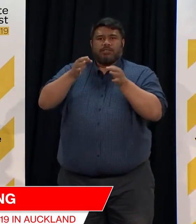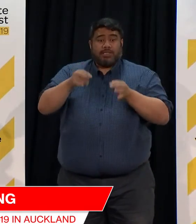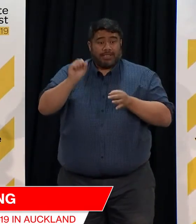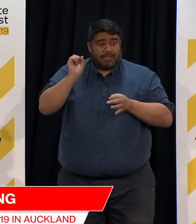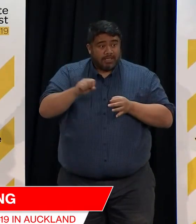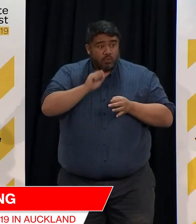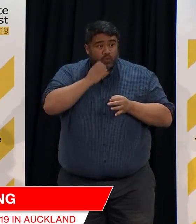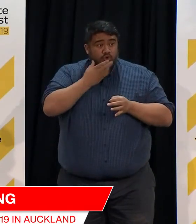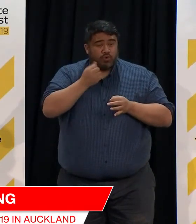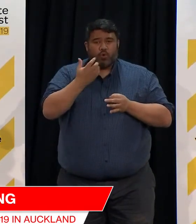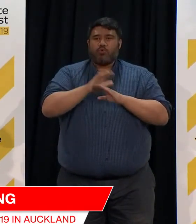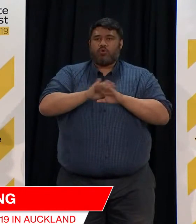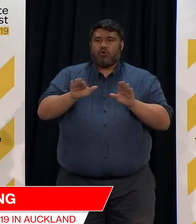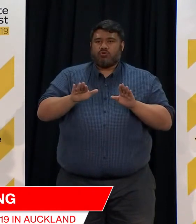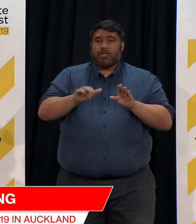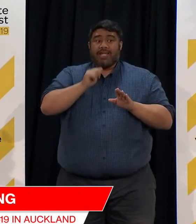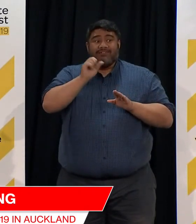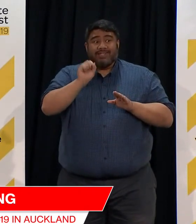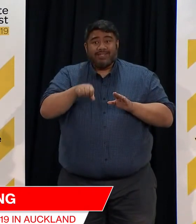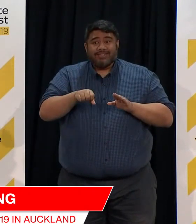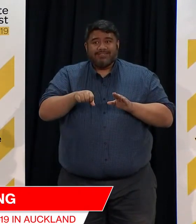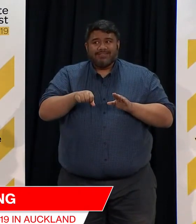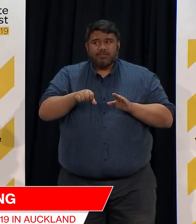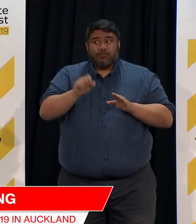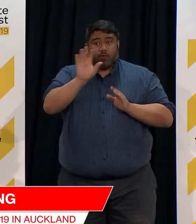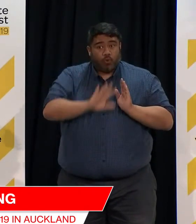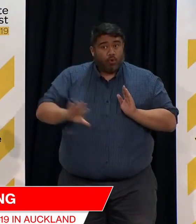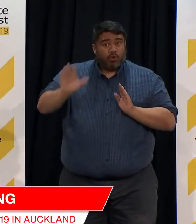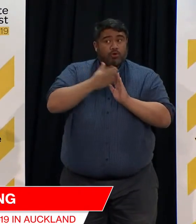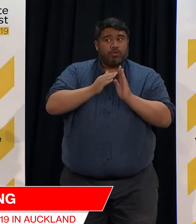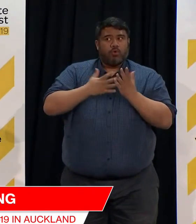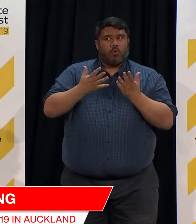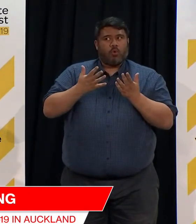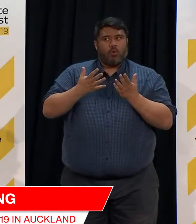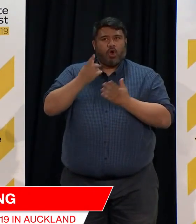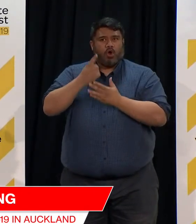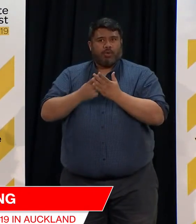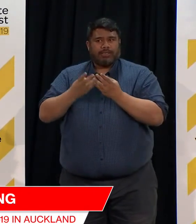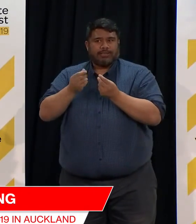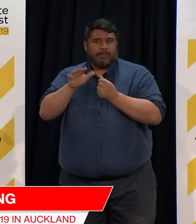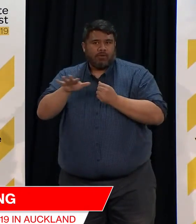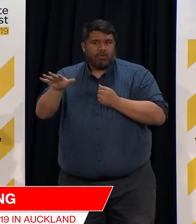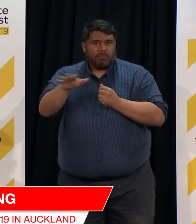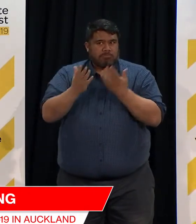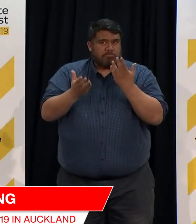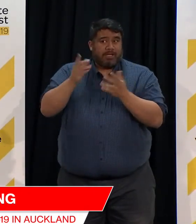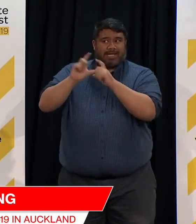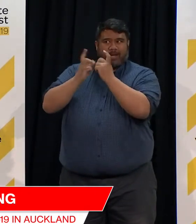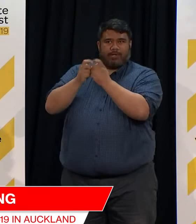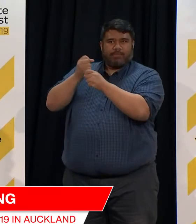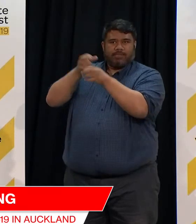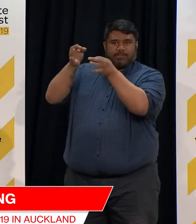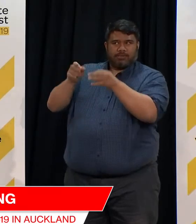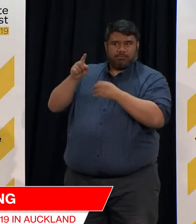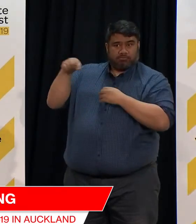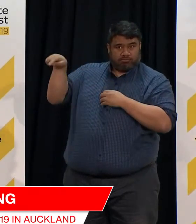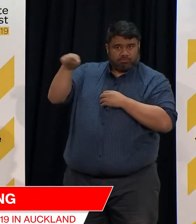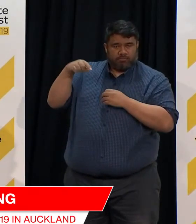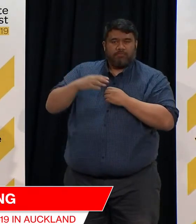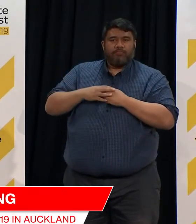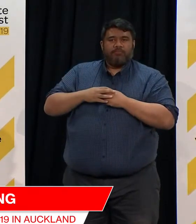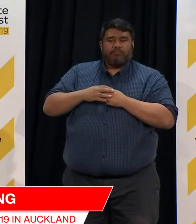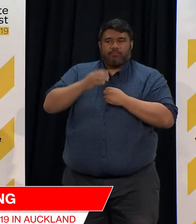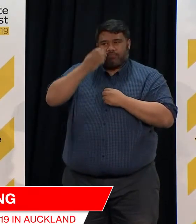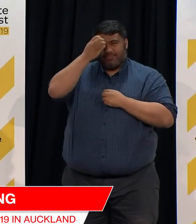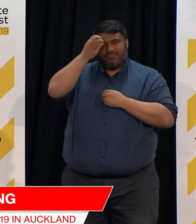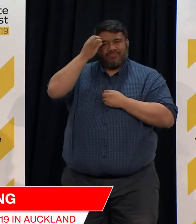be used, how, by whom is it available to everybody, those sorts of questions, they get made by the Cabinet. And that part of the